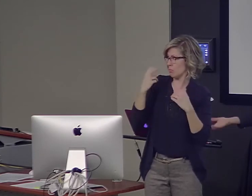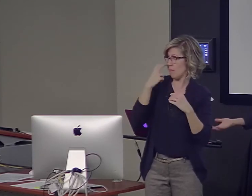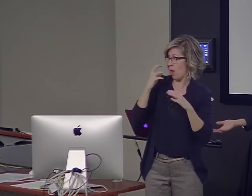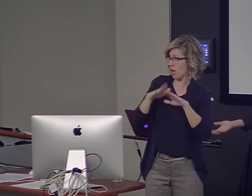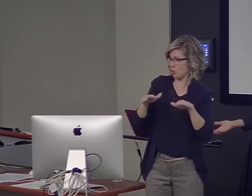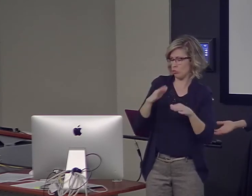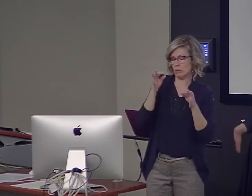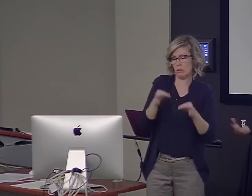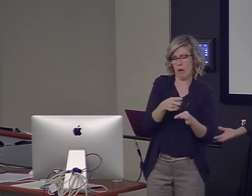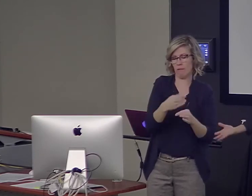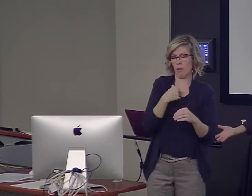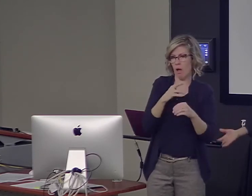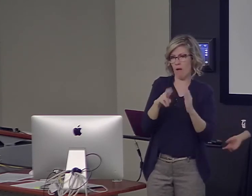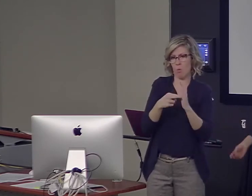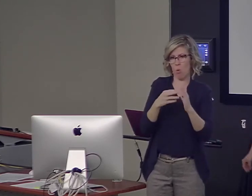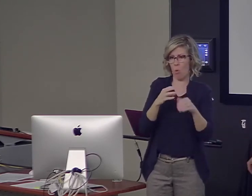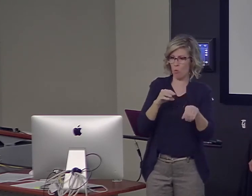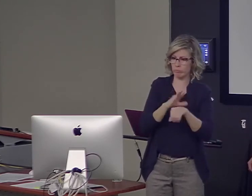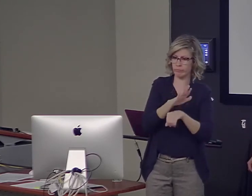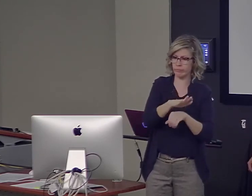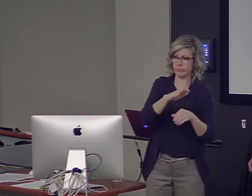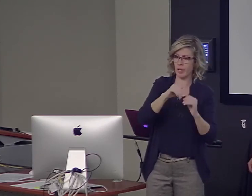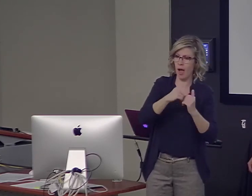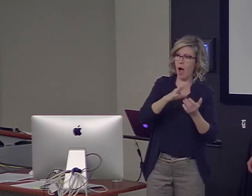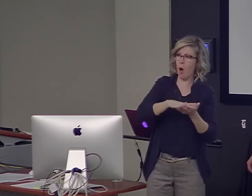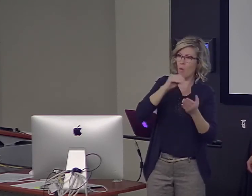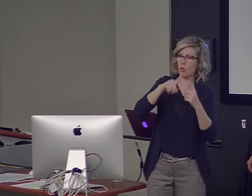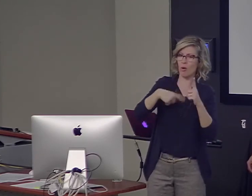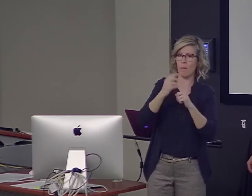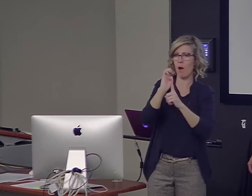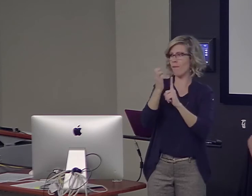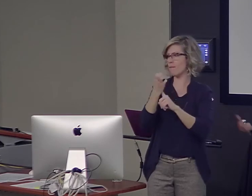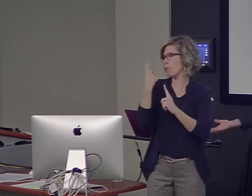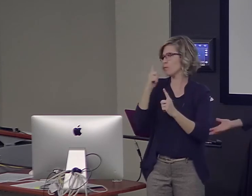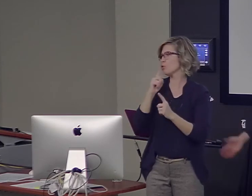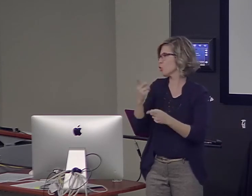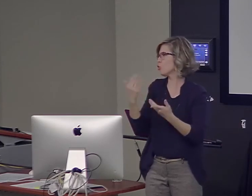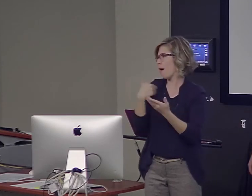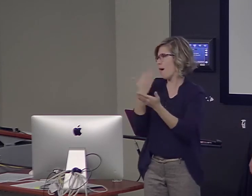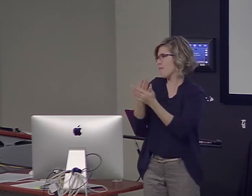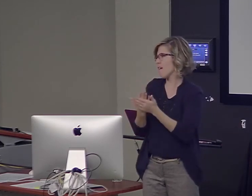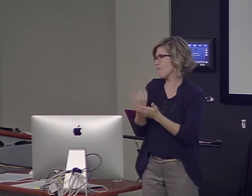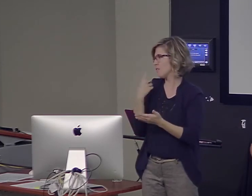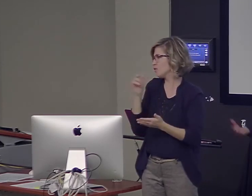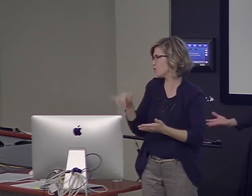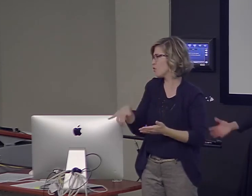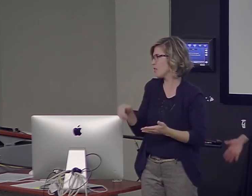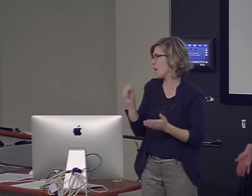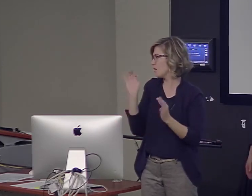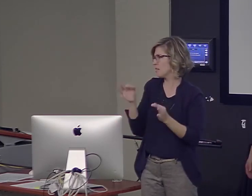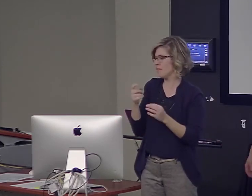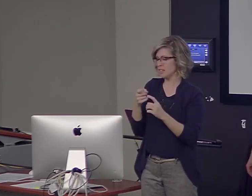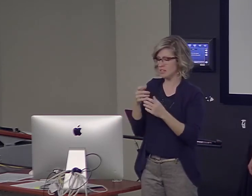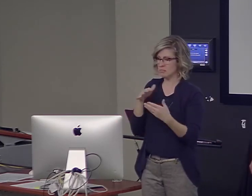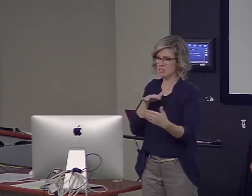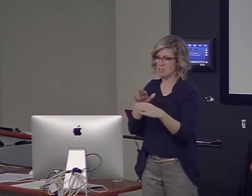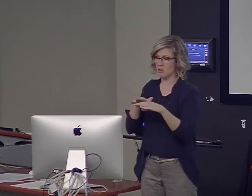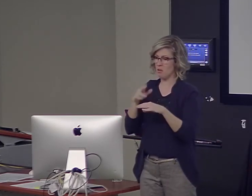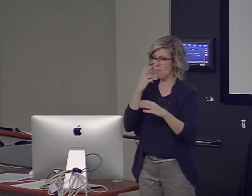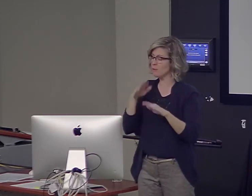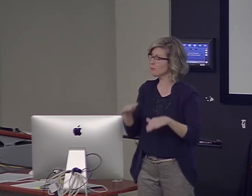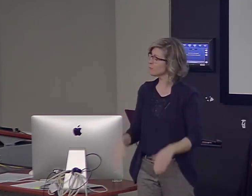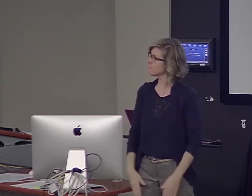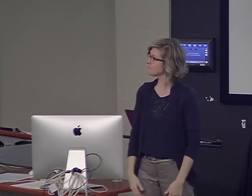in learning about the environment. For sure, there's evidence for that from studies with blind kids.